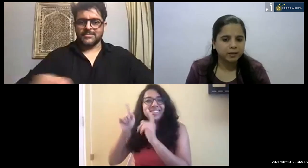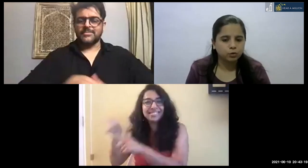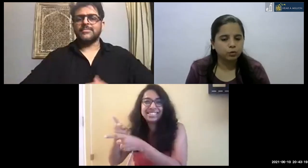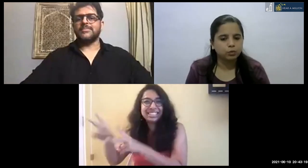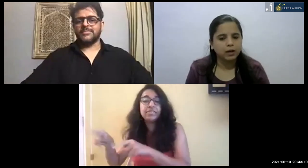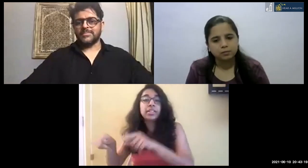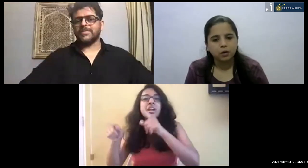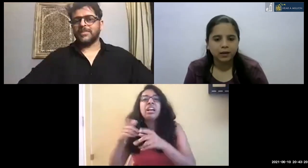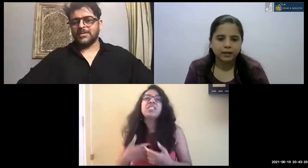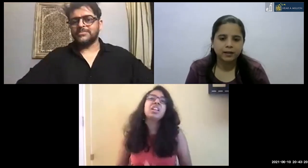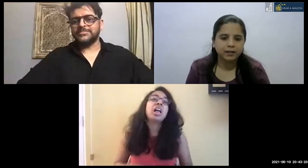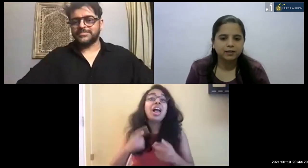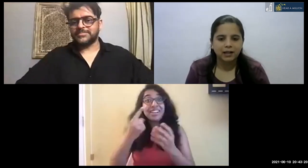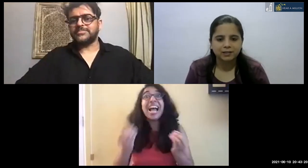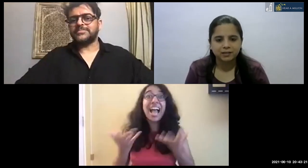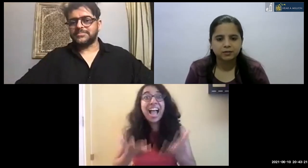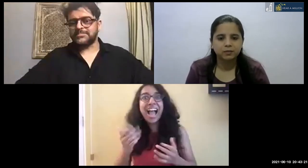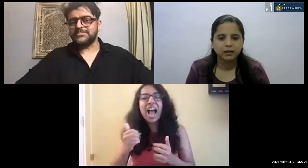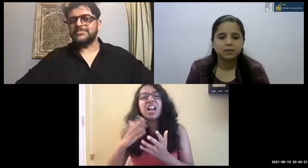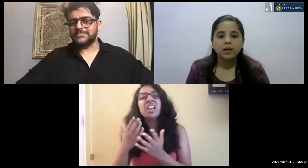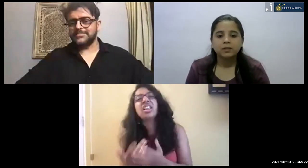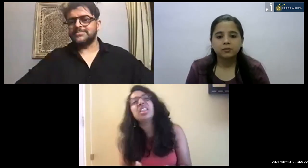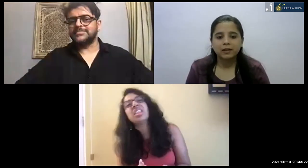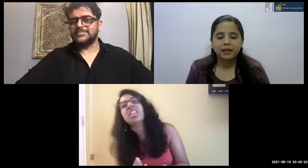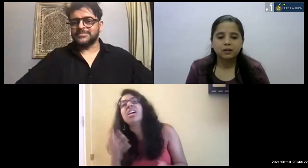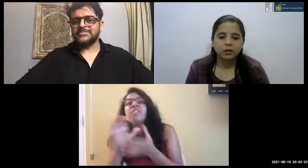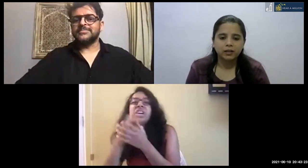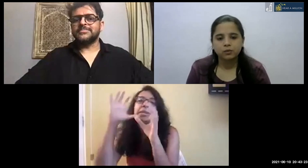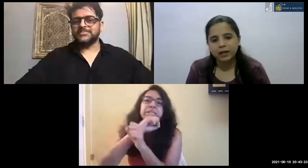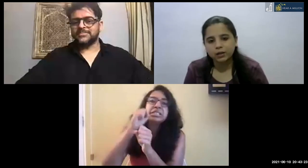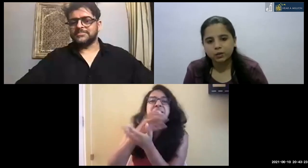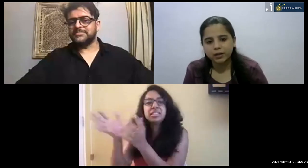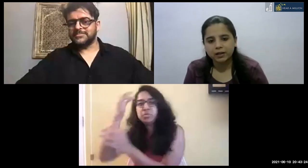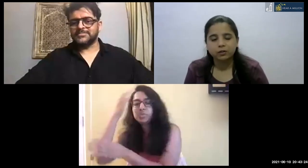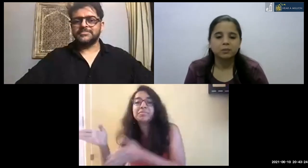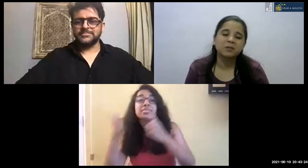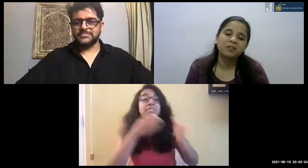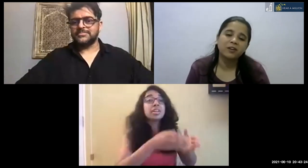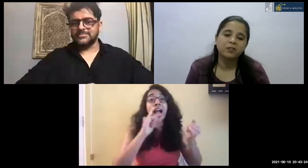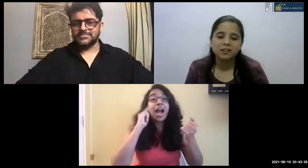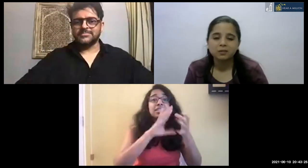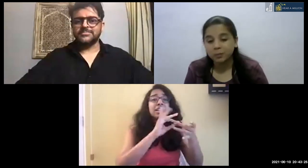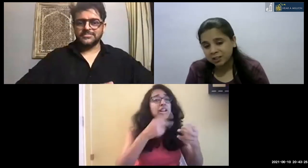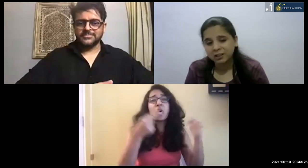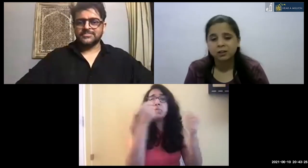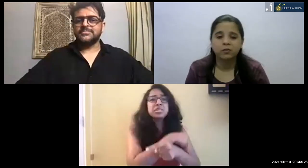force them to come online and attend the classes. If sometimes they feel like, okay, they would like to attend, or sometimes they are missing their